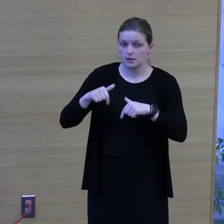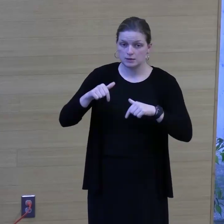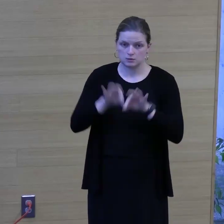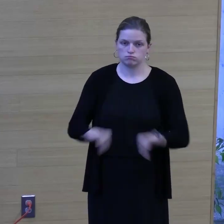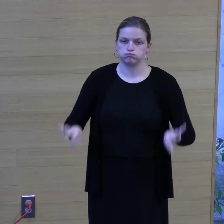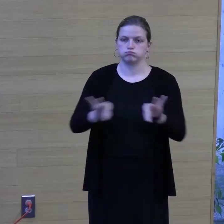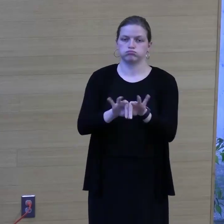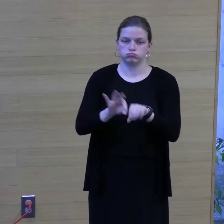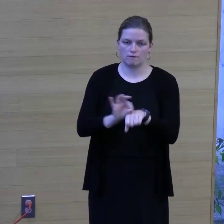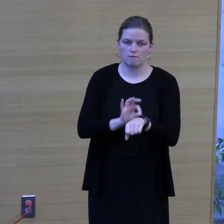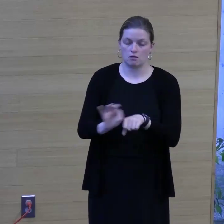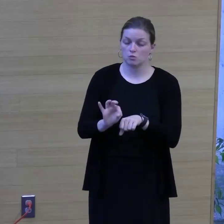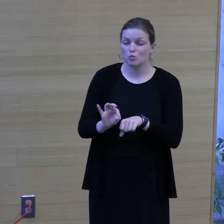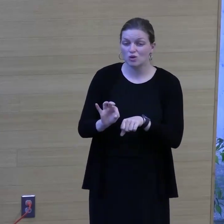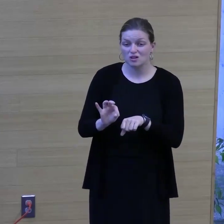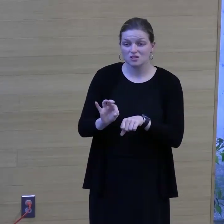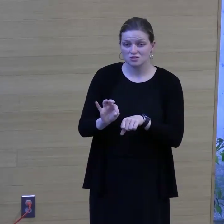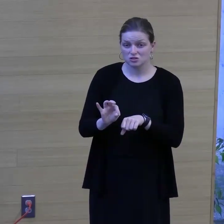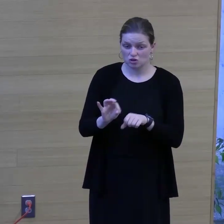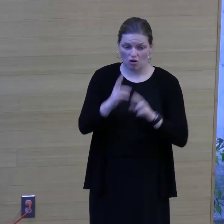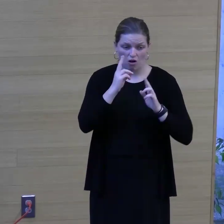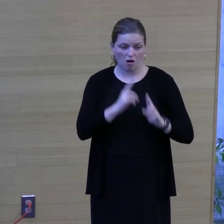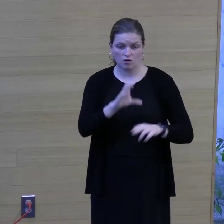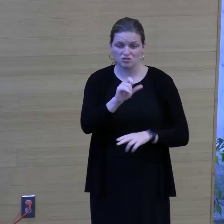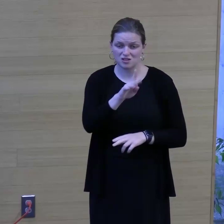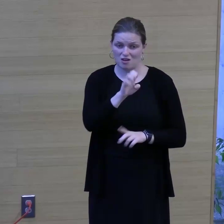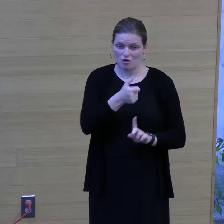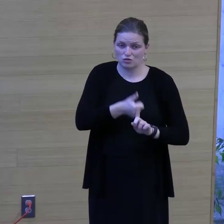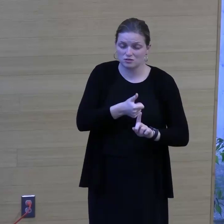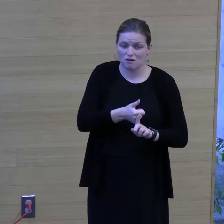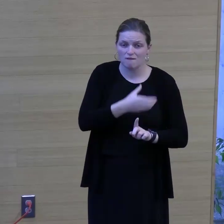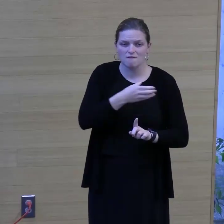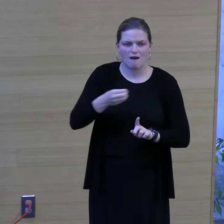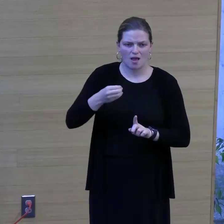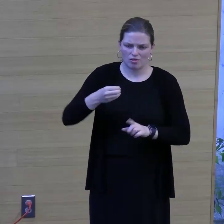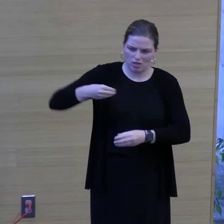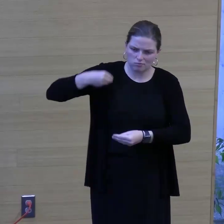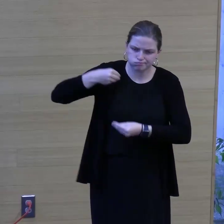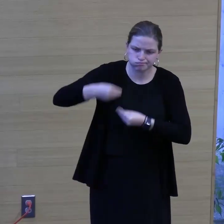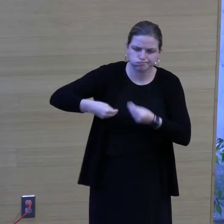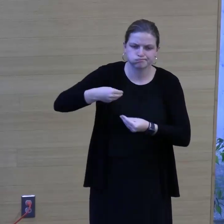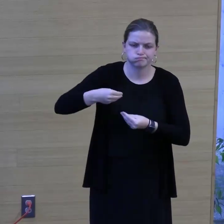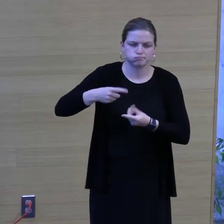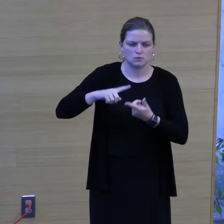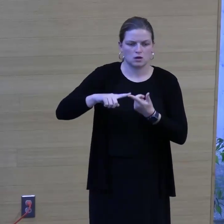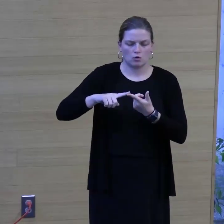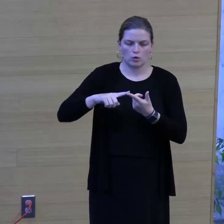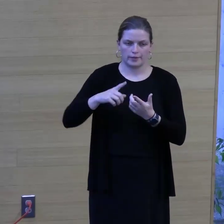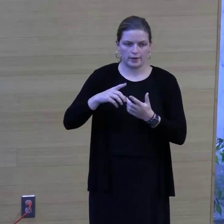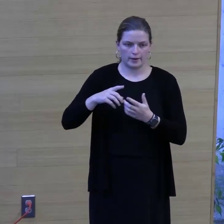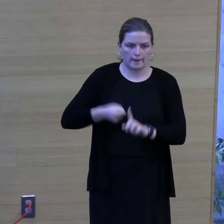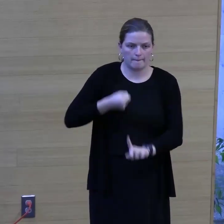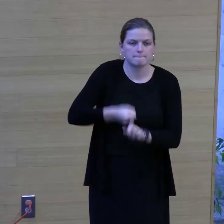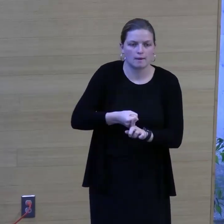important fellowship, which honors Carrie Buck and recognizes the lasting consequences of